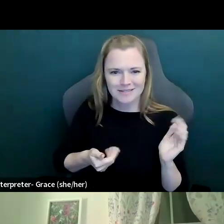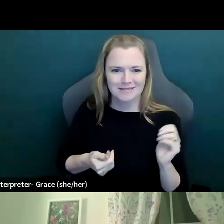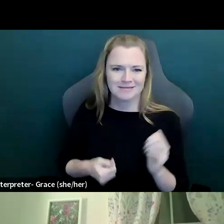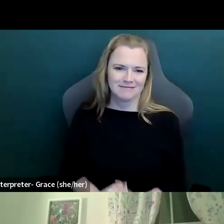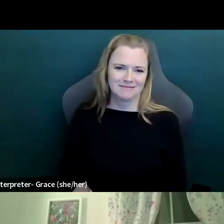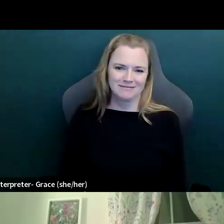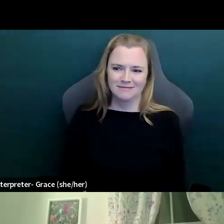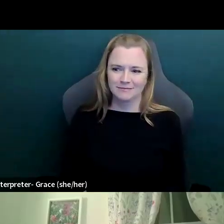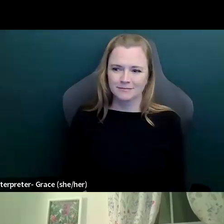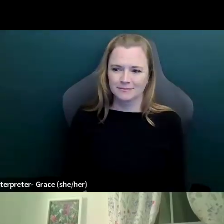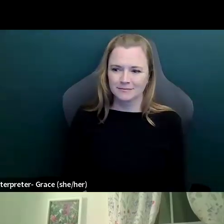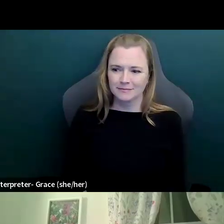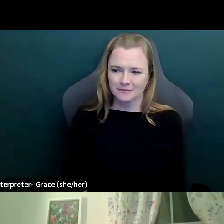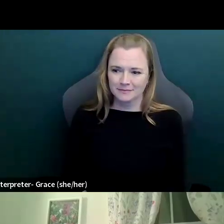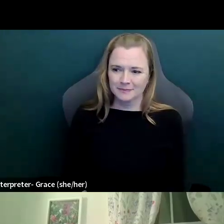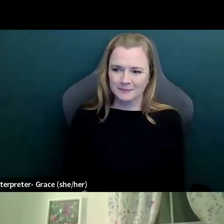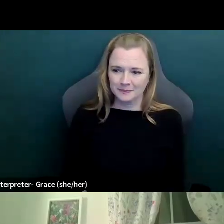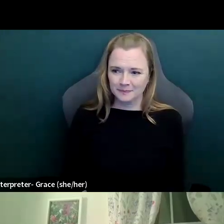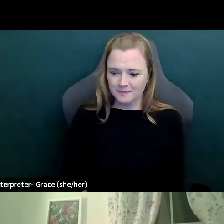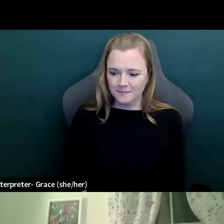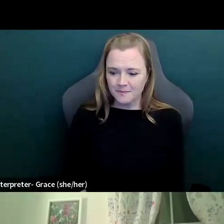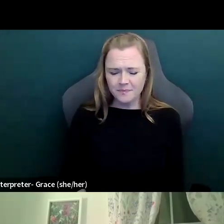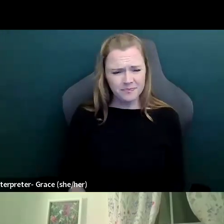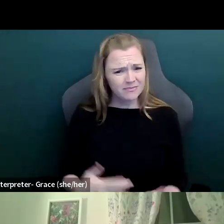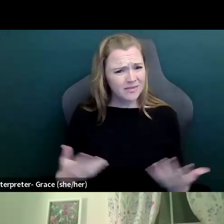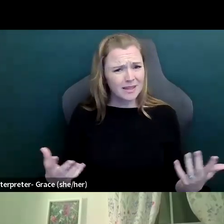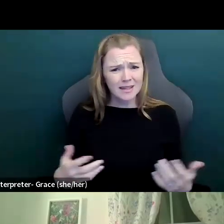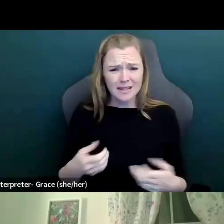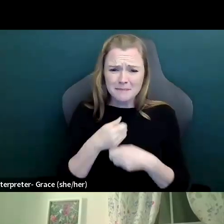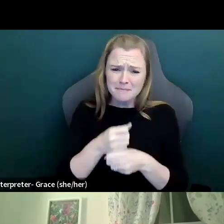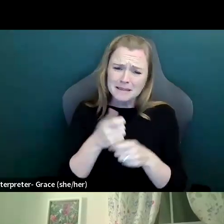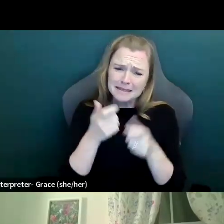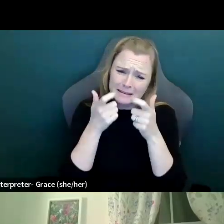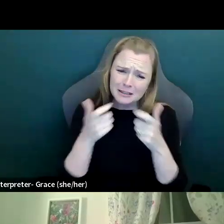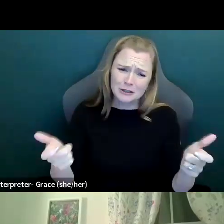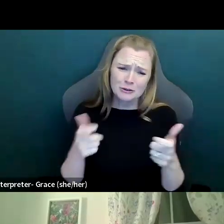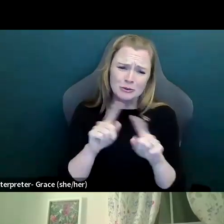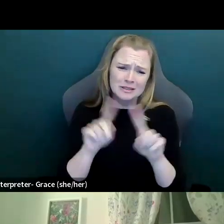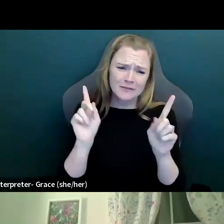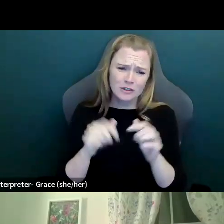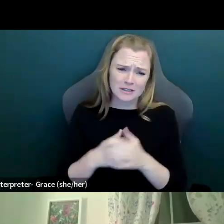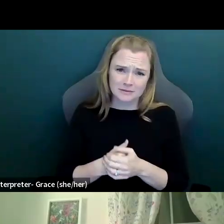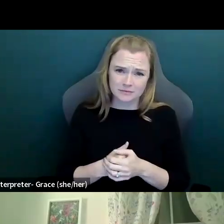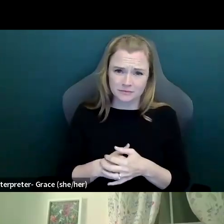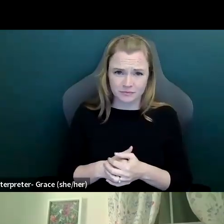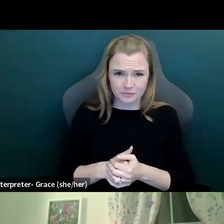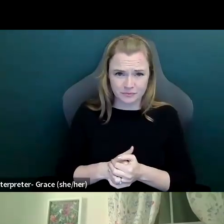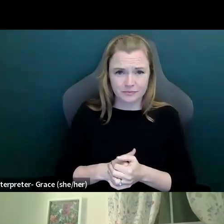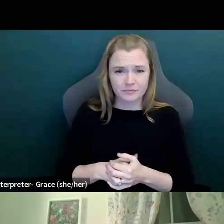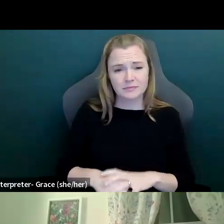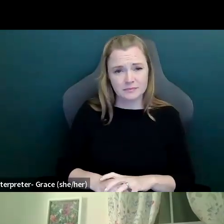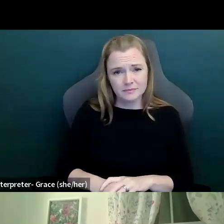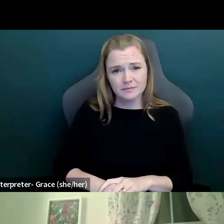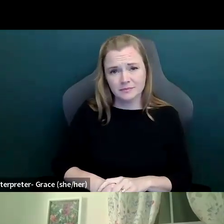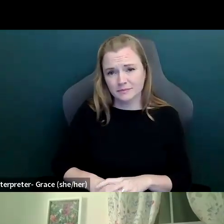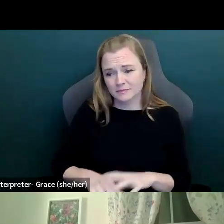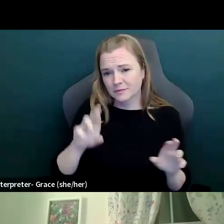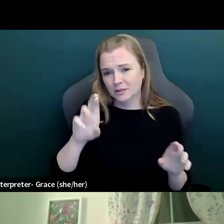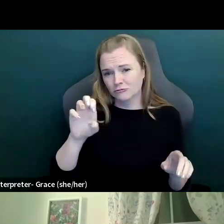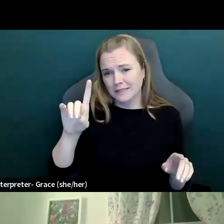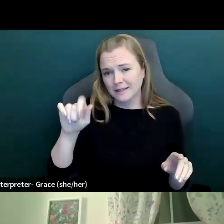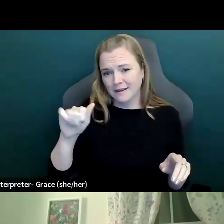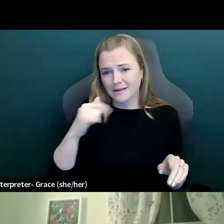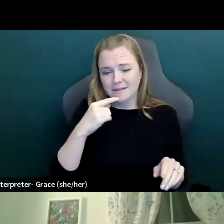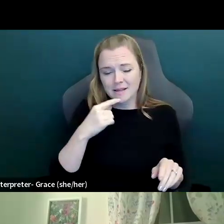people. It makes a big difference. Yes. It's the And I same had thing to with my son.